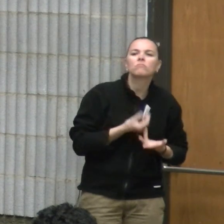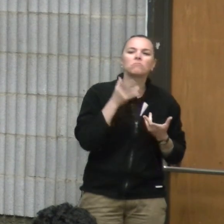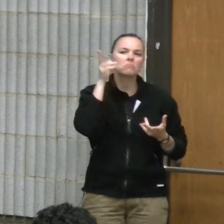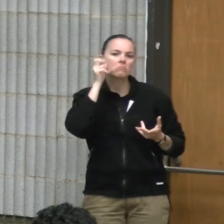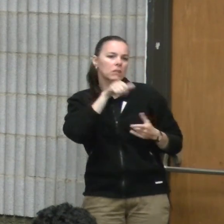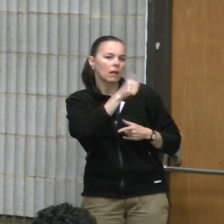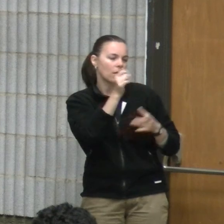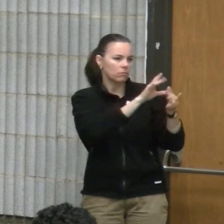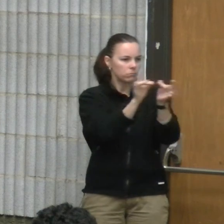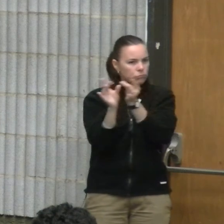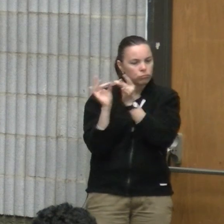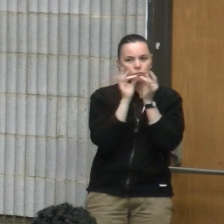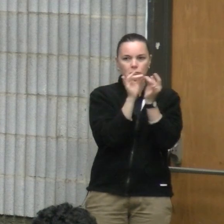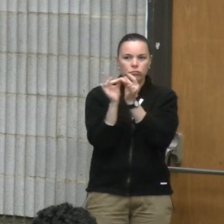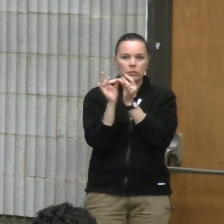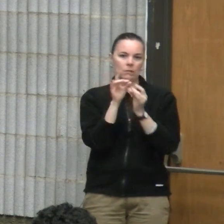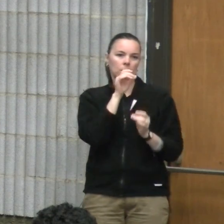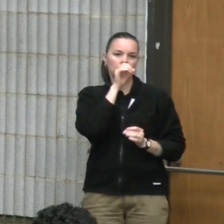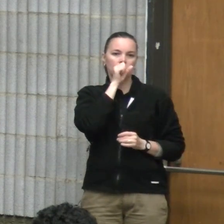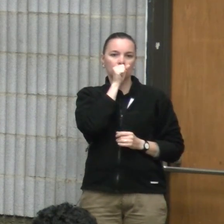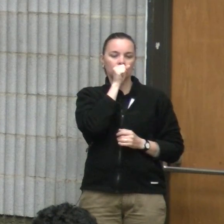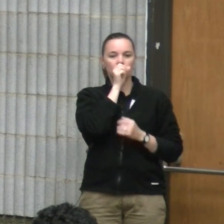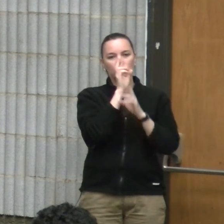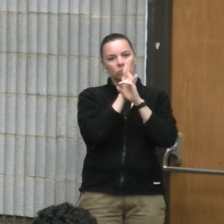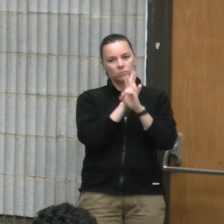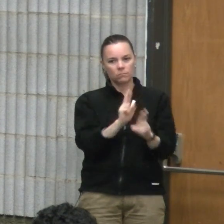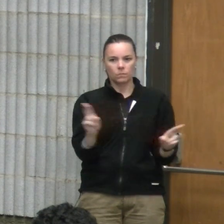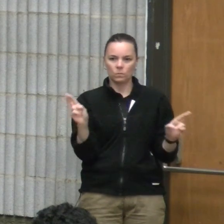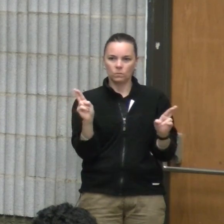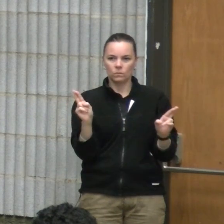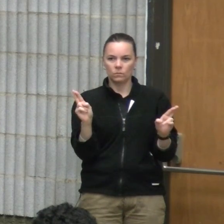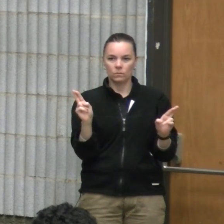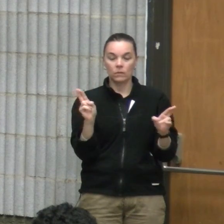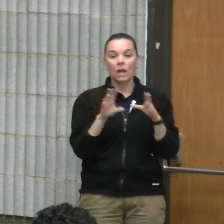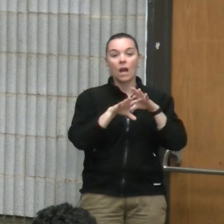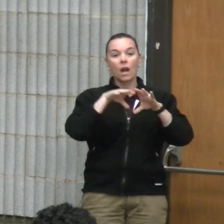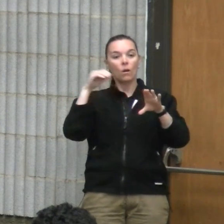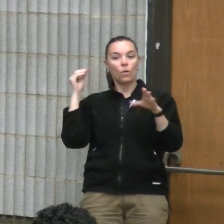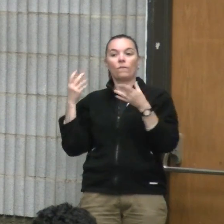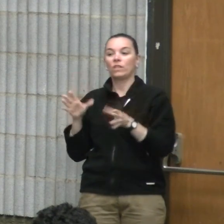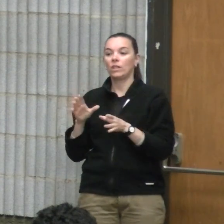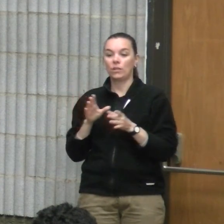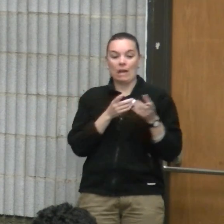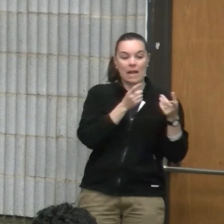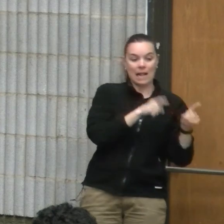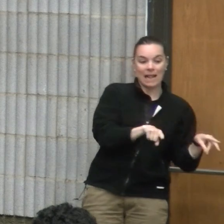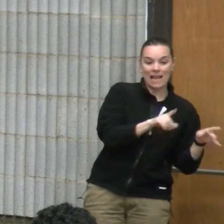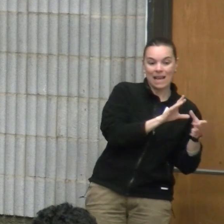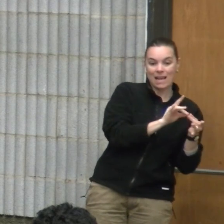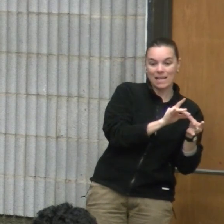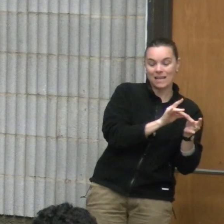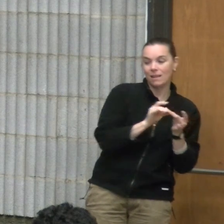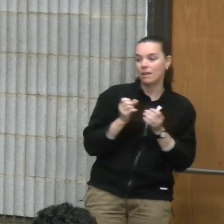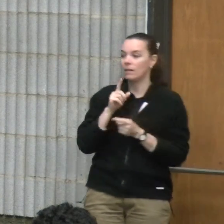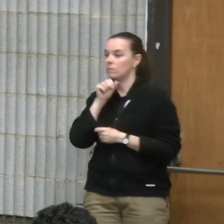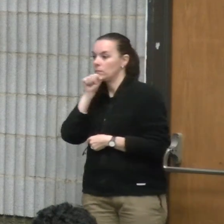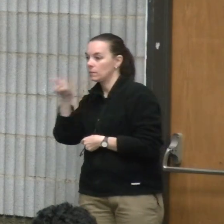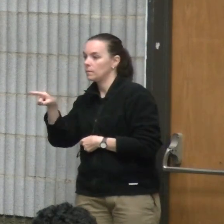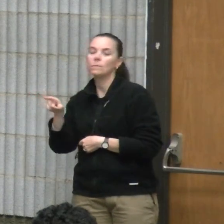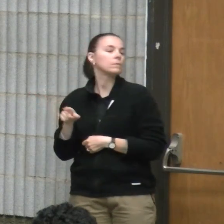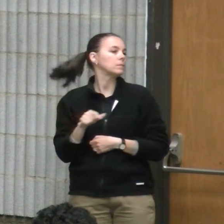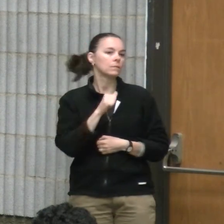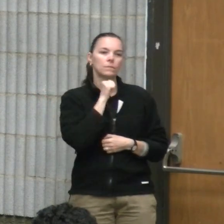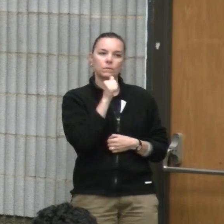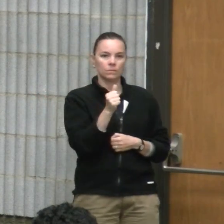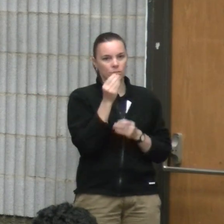ask that you respect the space you are in and you don't share that information with others once you leave the conference, unless, of